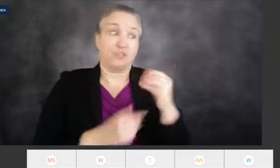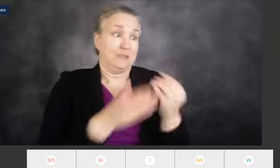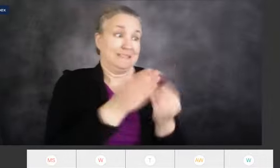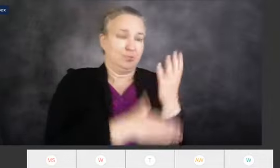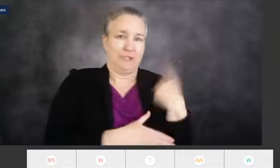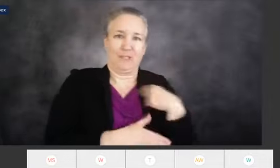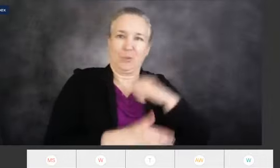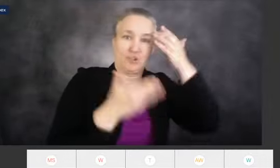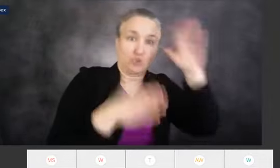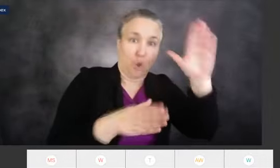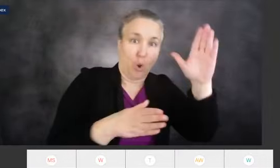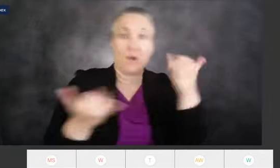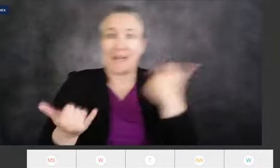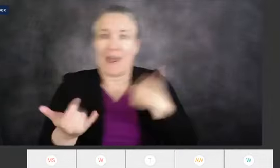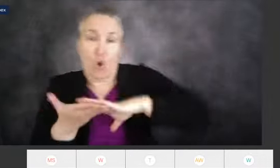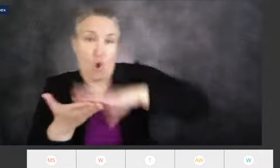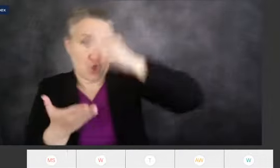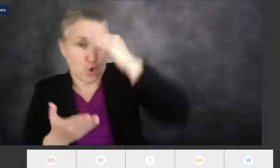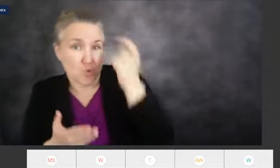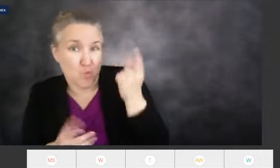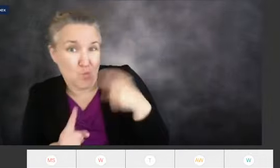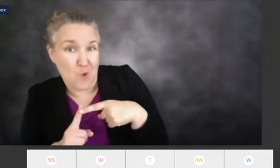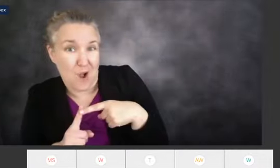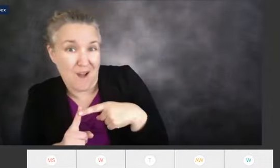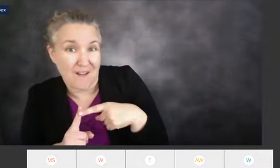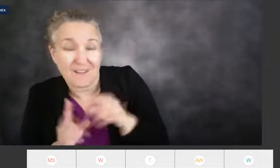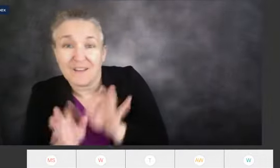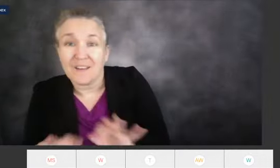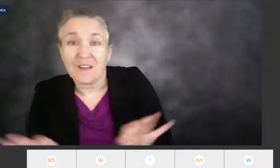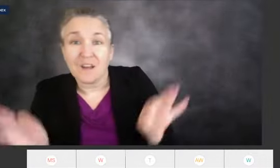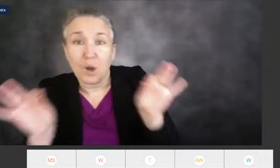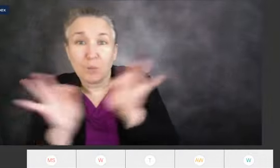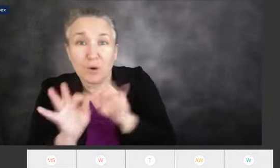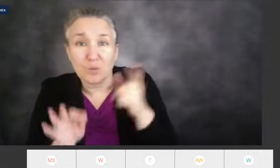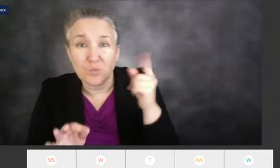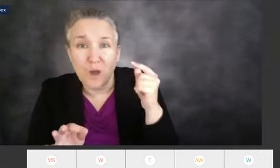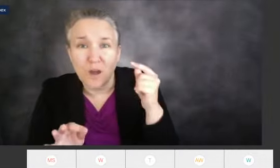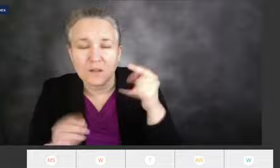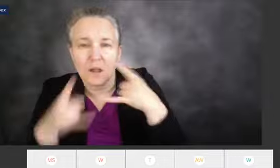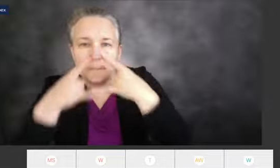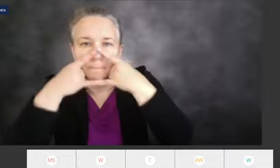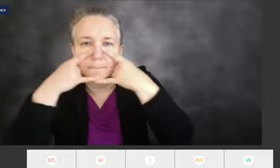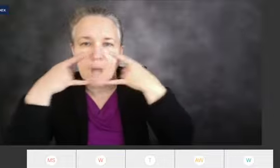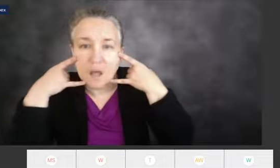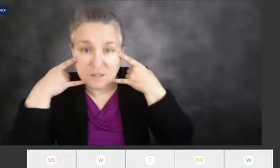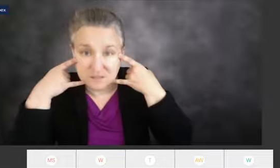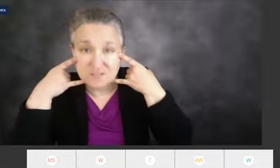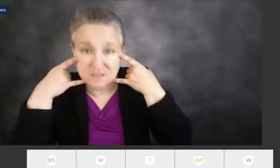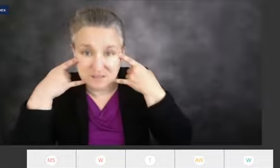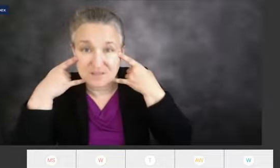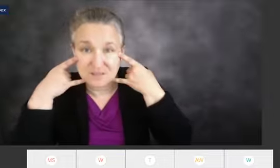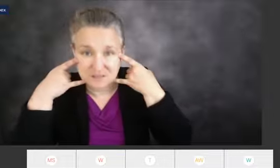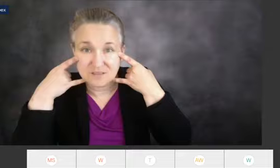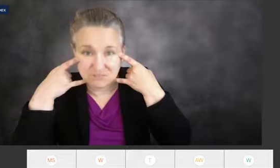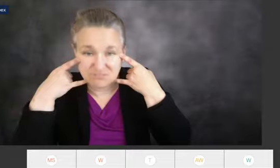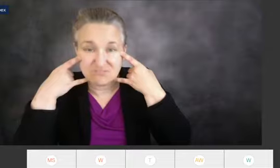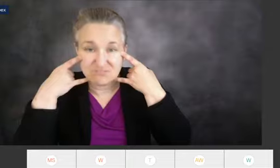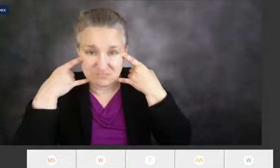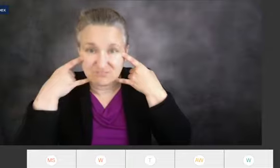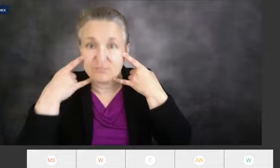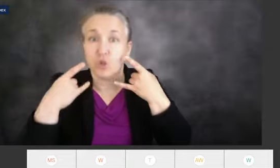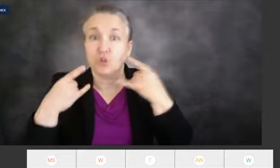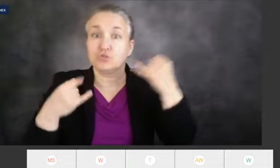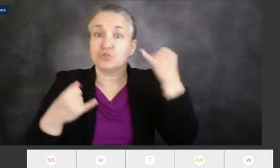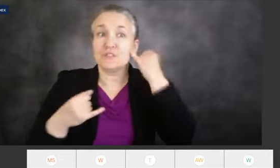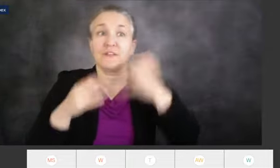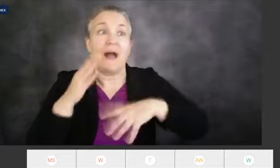which is the critical importance of wearing a mask or a face covering when you are